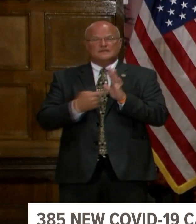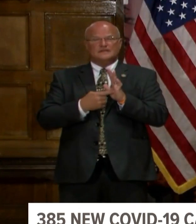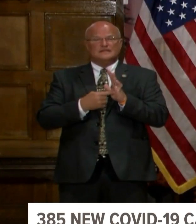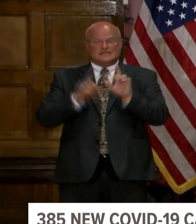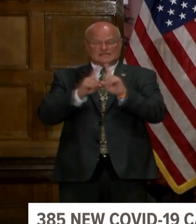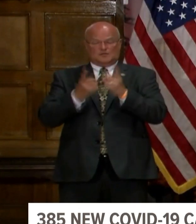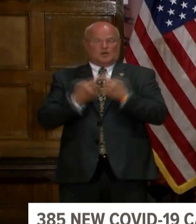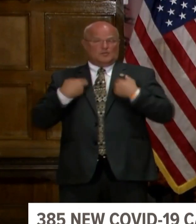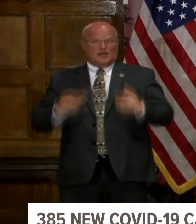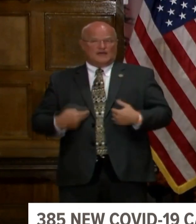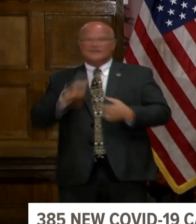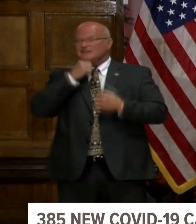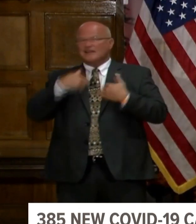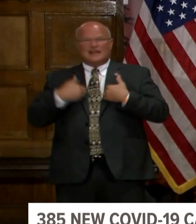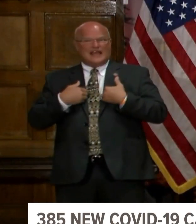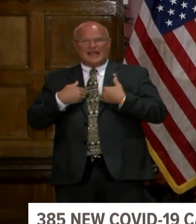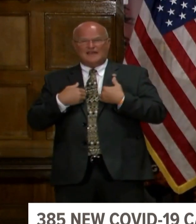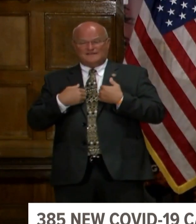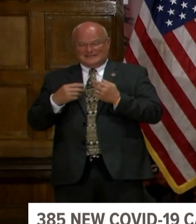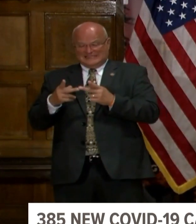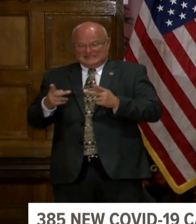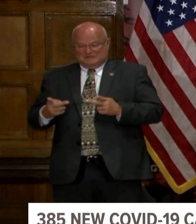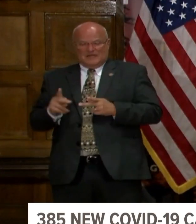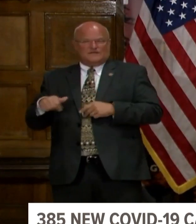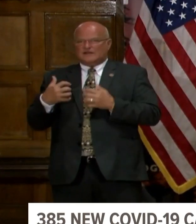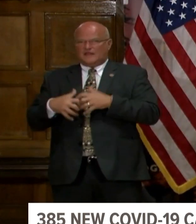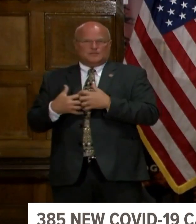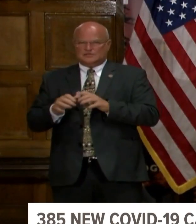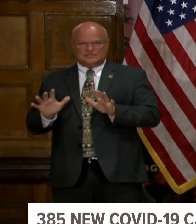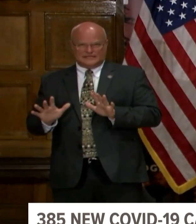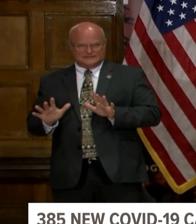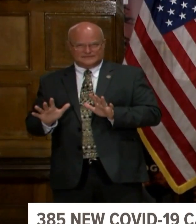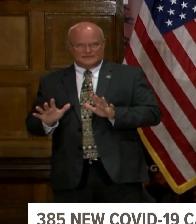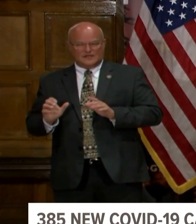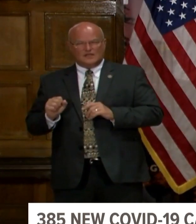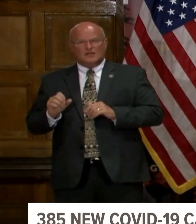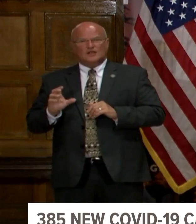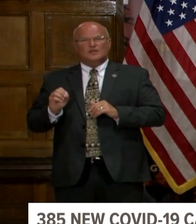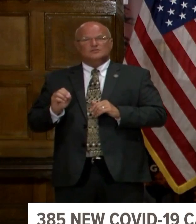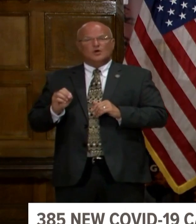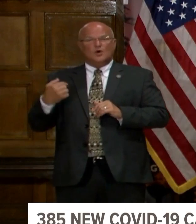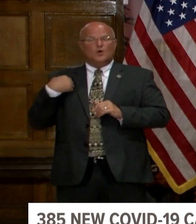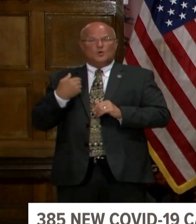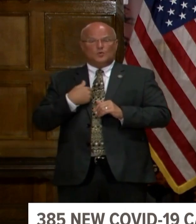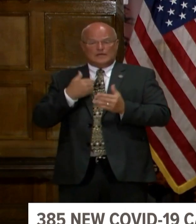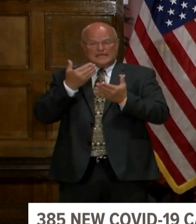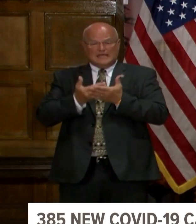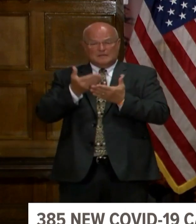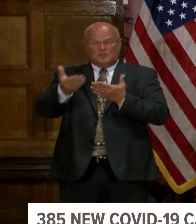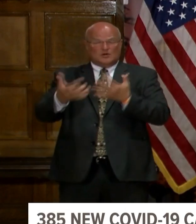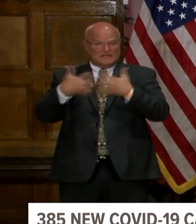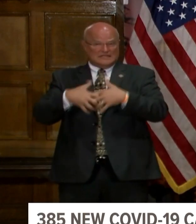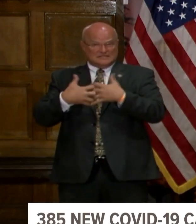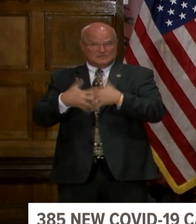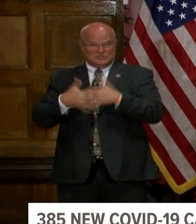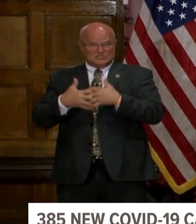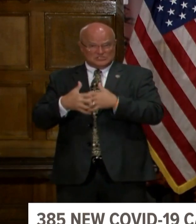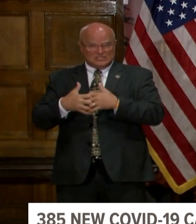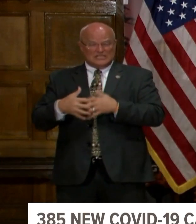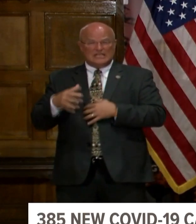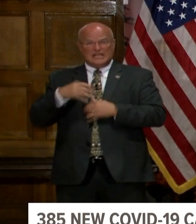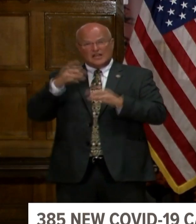the Department of Health did not have the space for another machine. And so we had purchased this machine